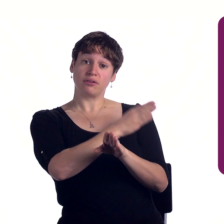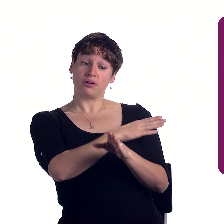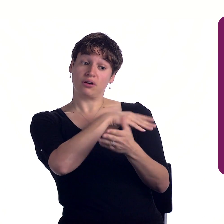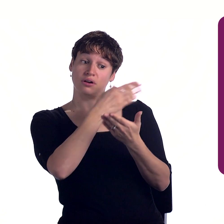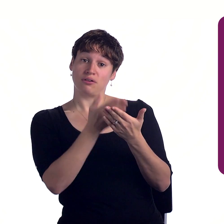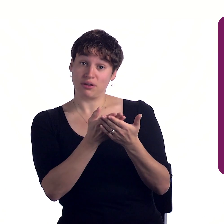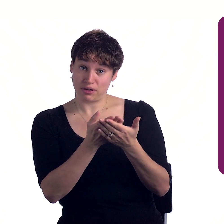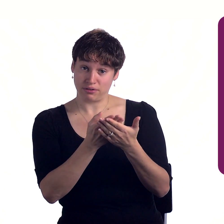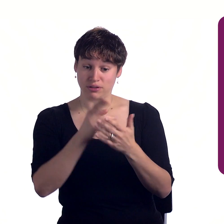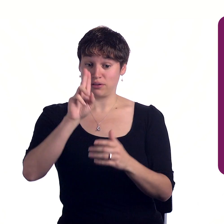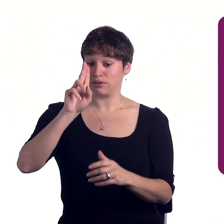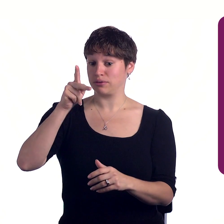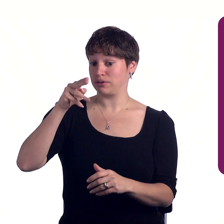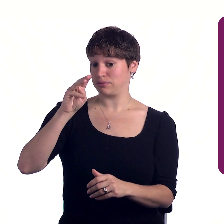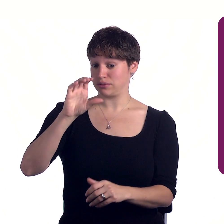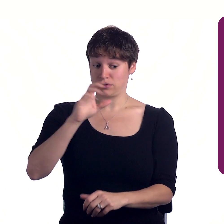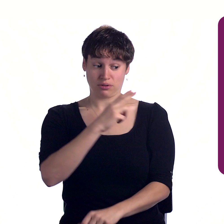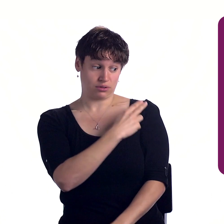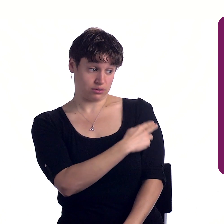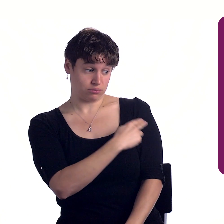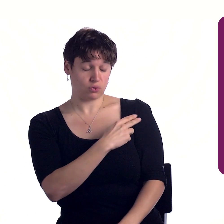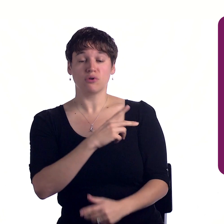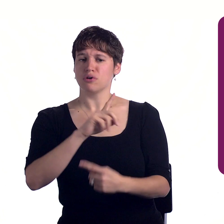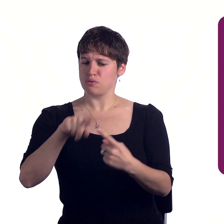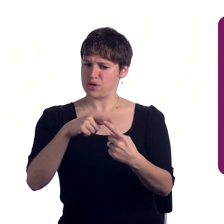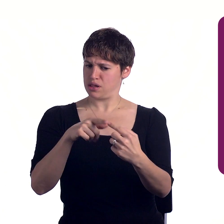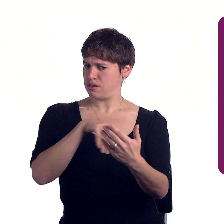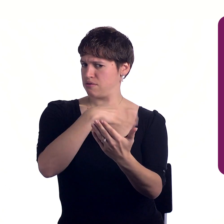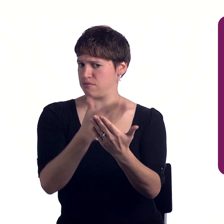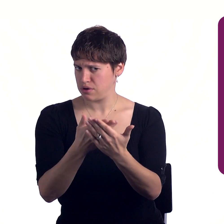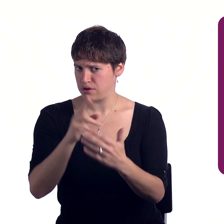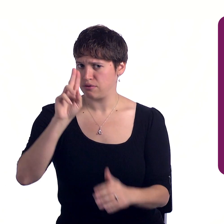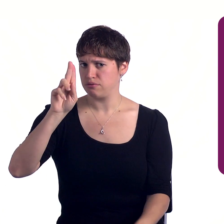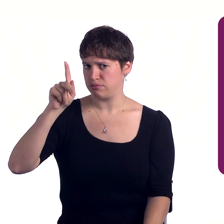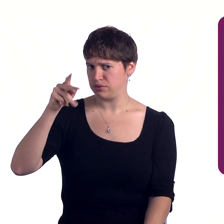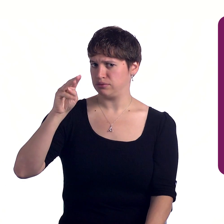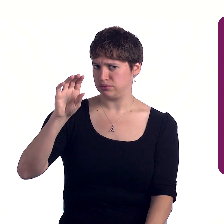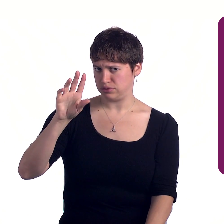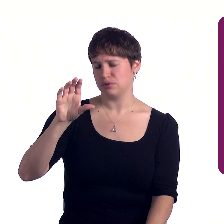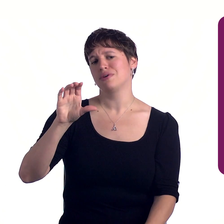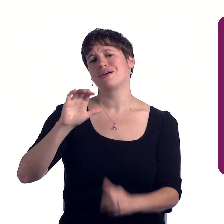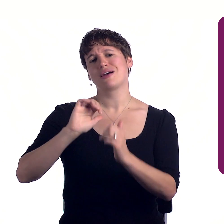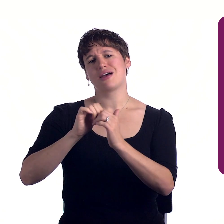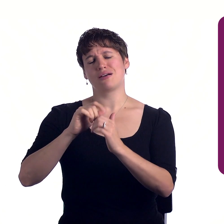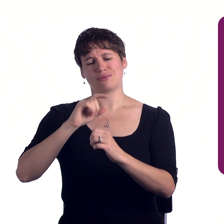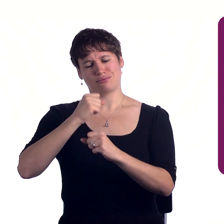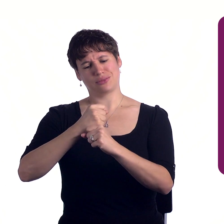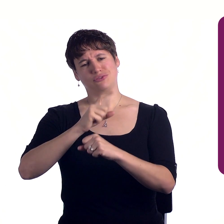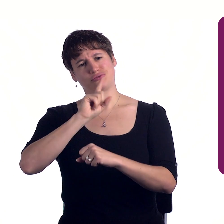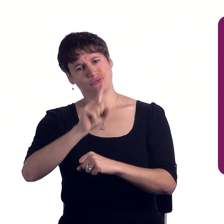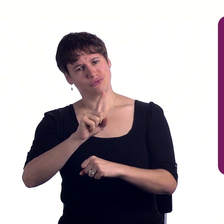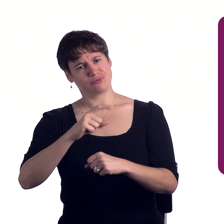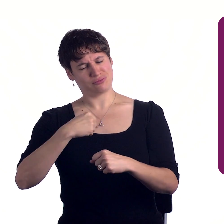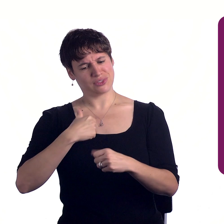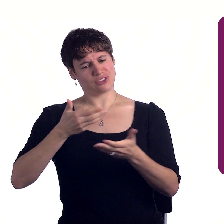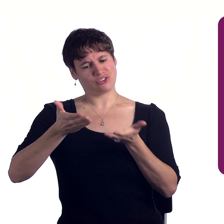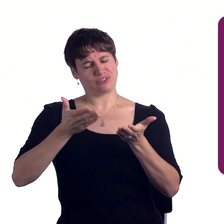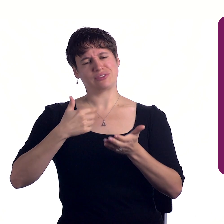What should a patient with a disability do when going to a UPMC hospital to make sure their needs are met?